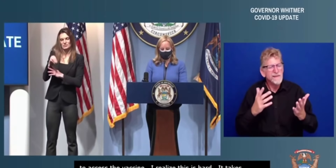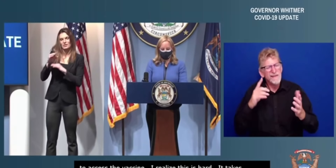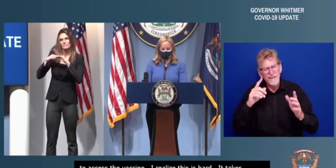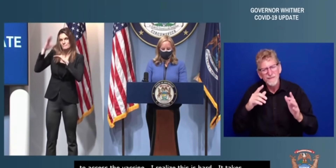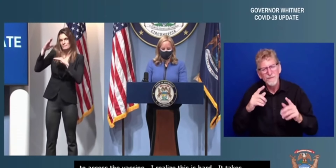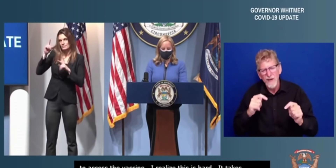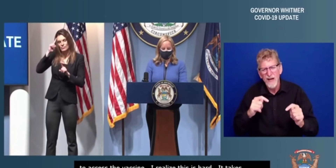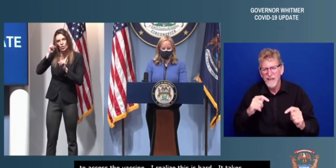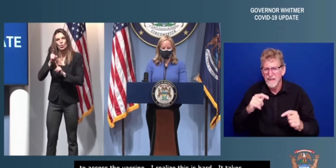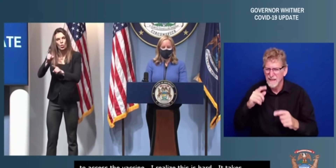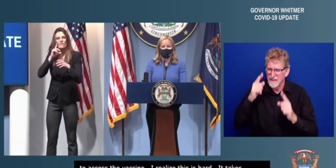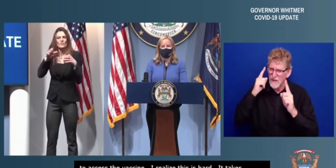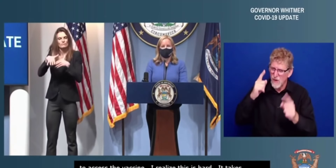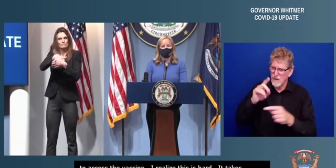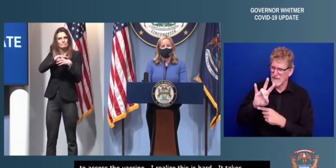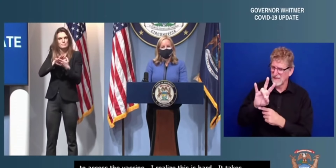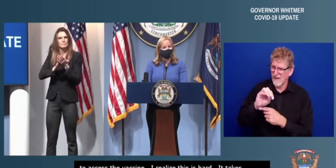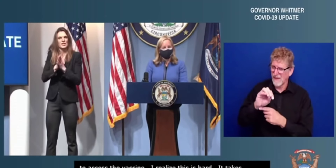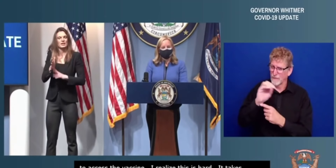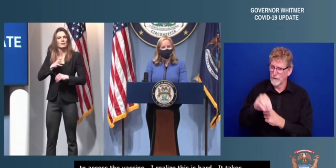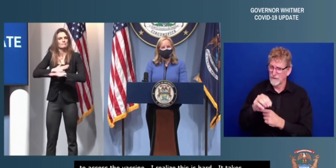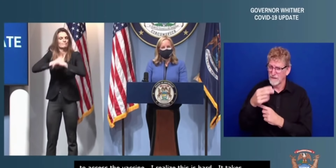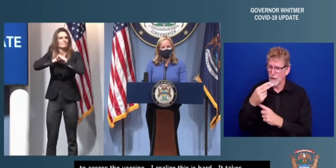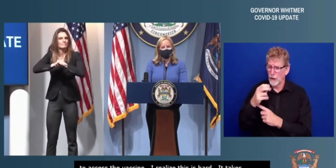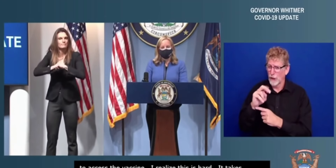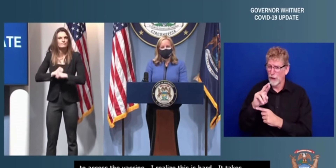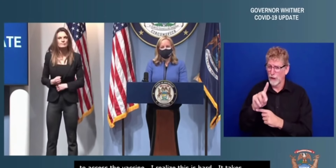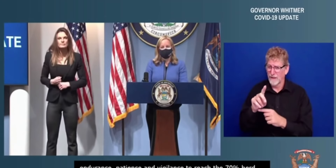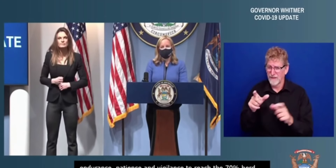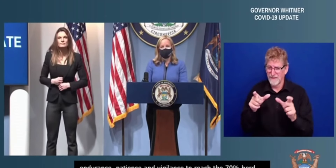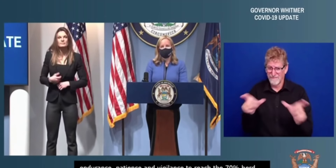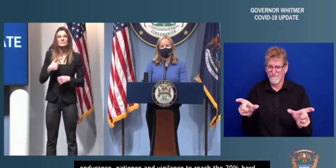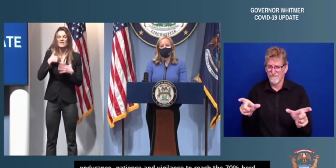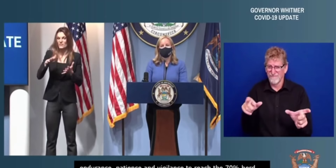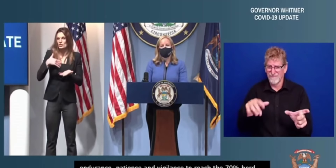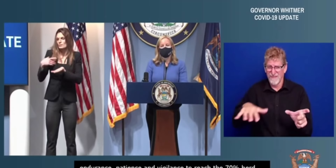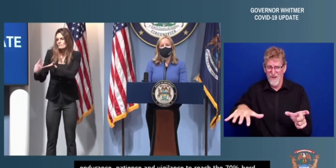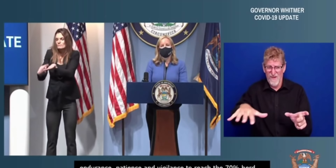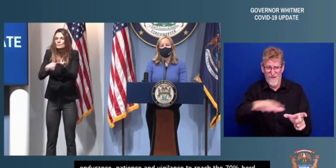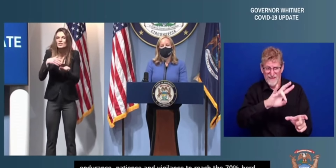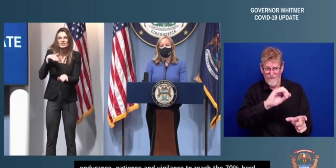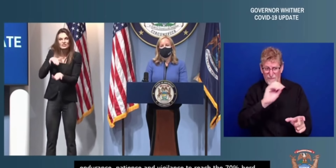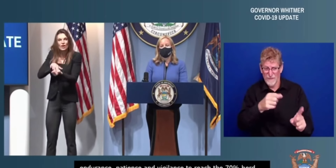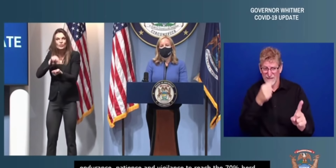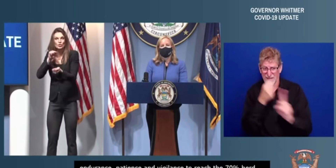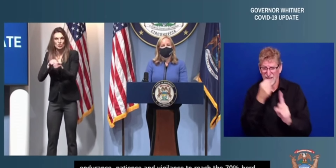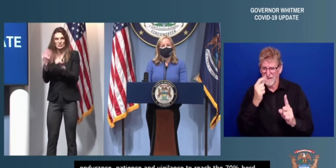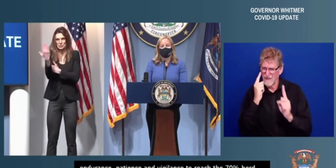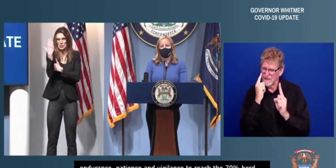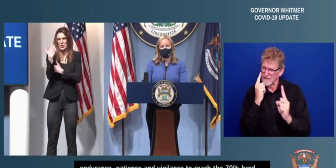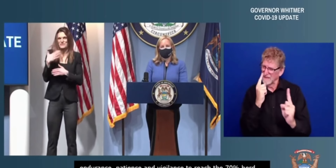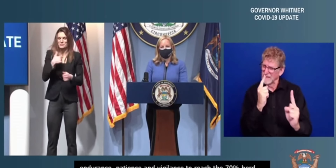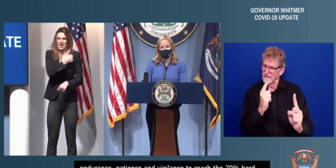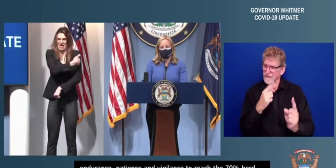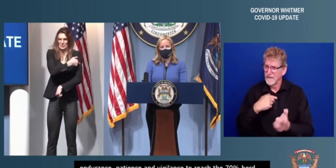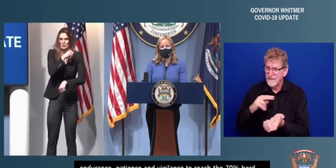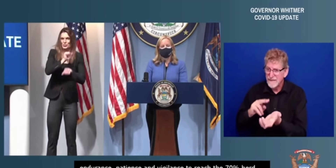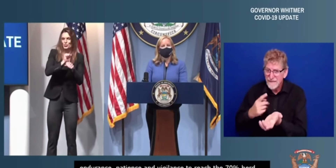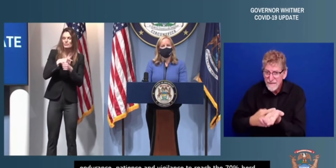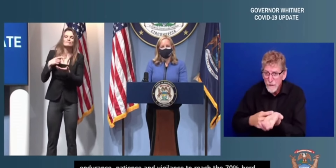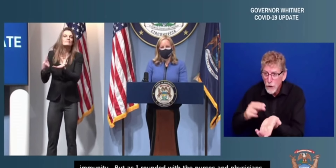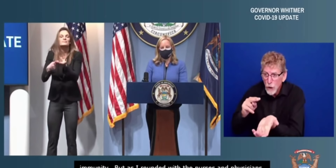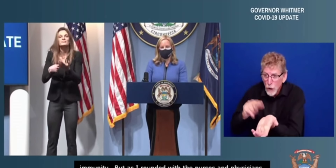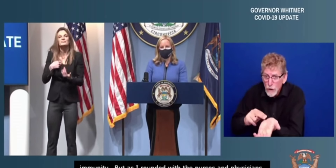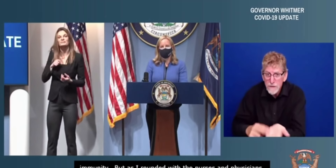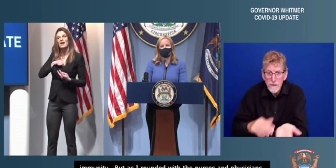herd immunity. But as I rounded with our nurses and physicians this morning, the two things they said today